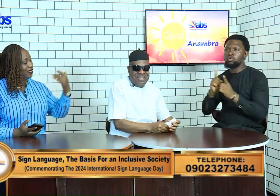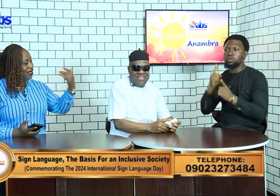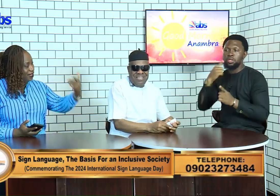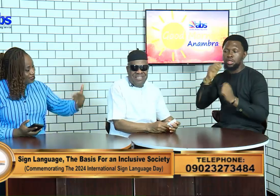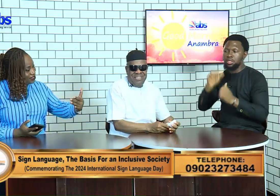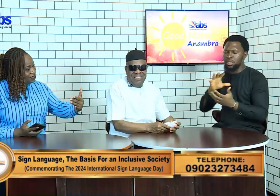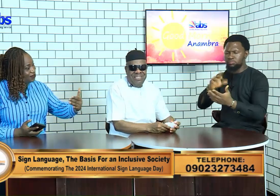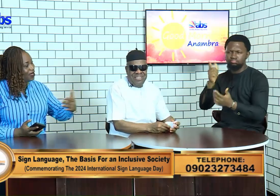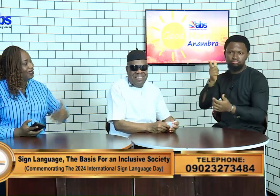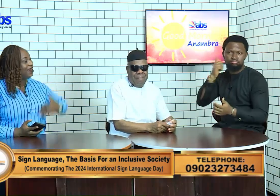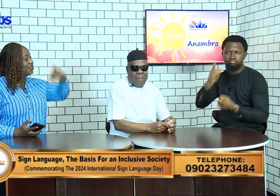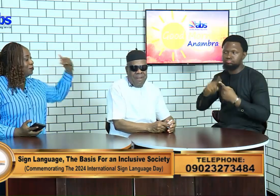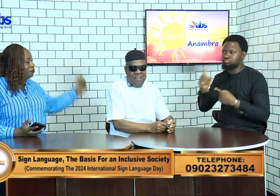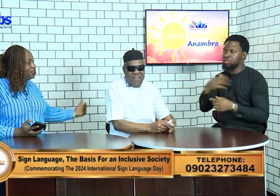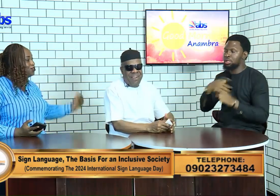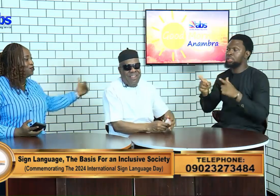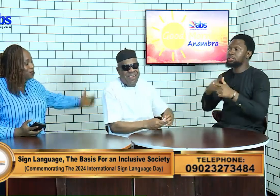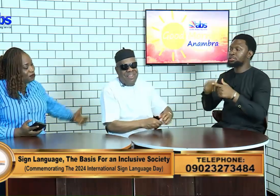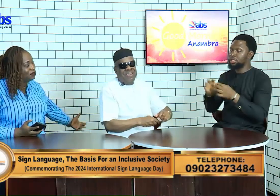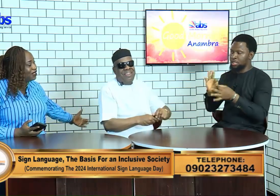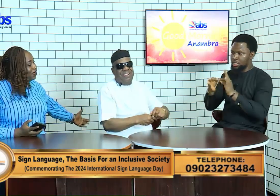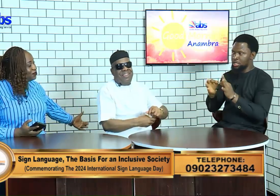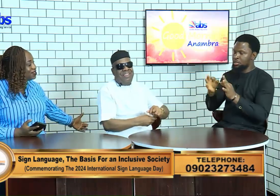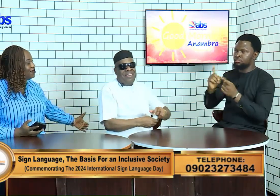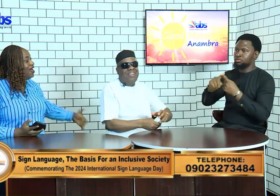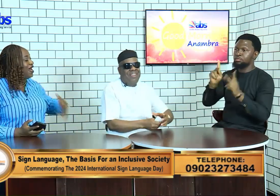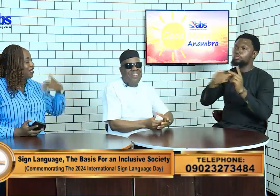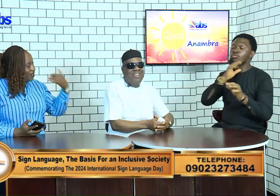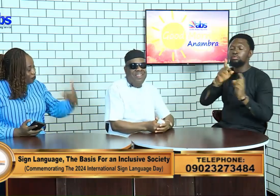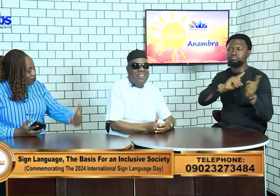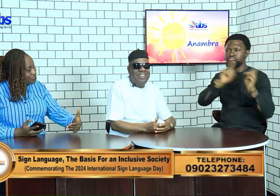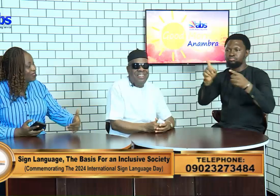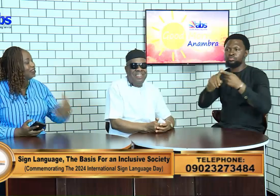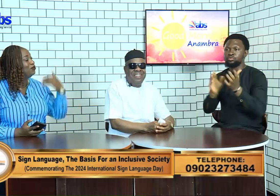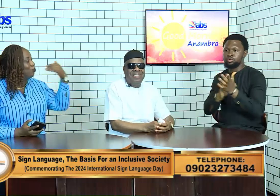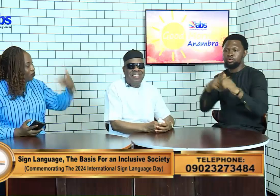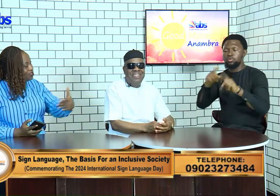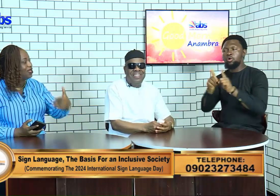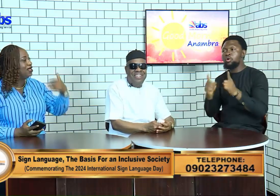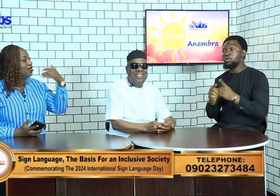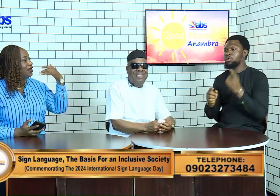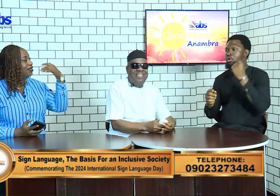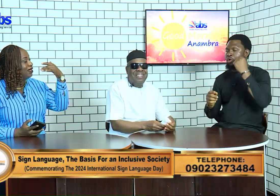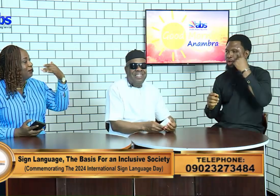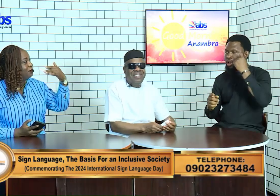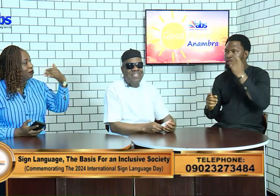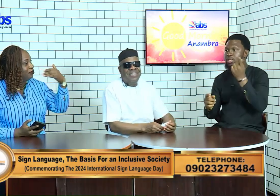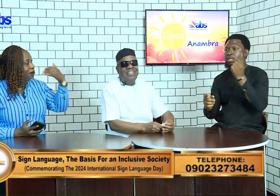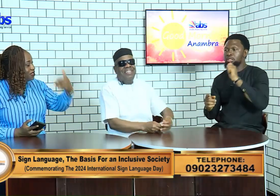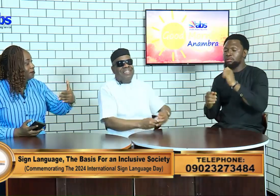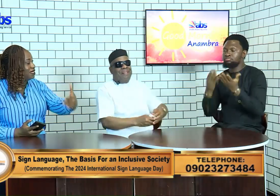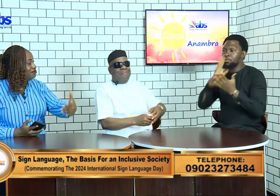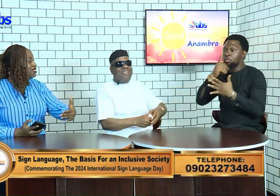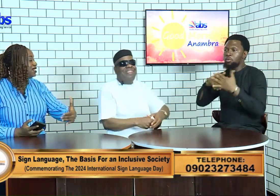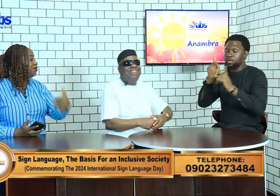actually listen to you and then interpret to those people that didn't go to school, and then they will understand what probably the